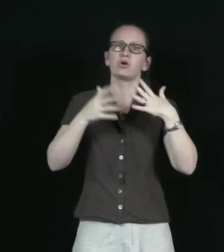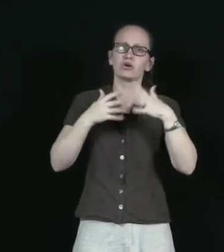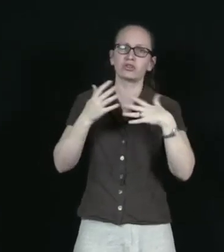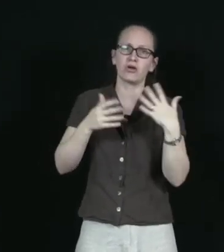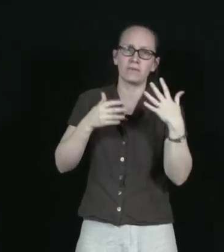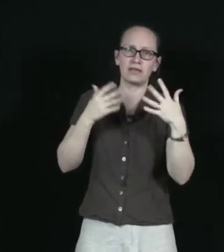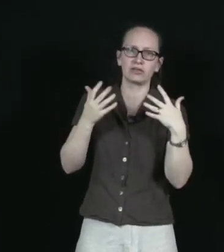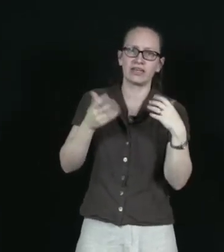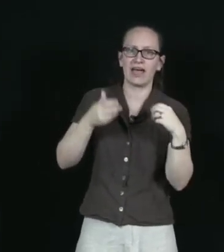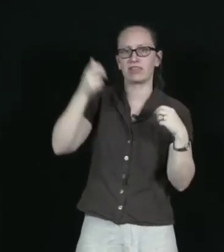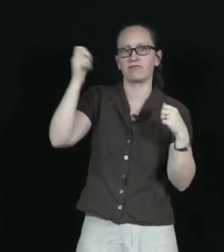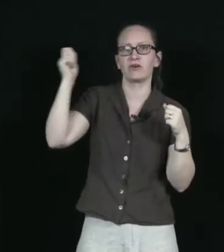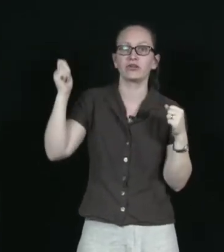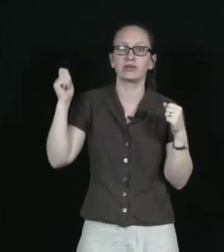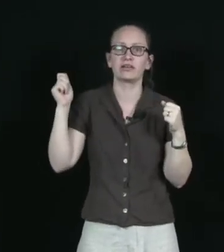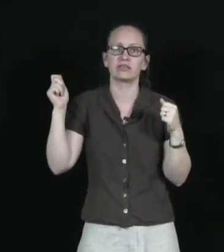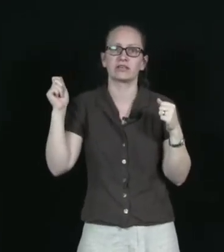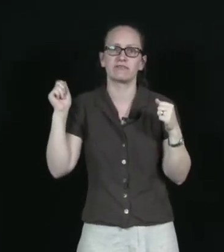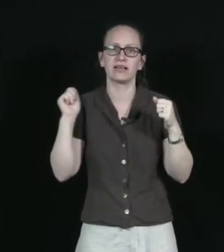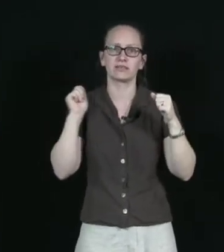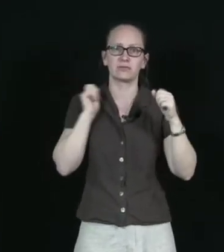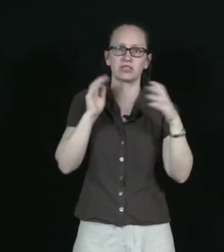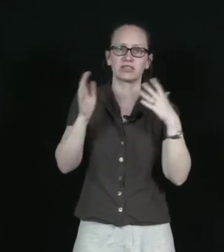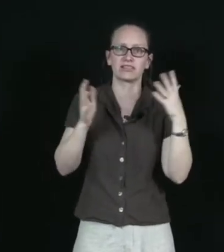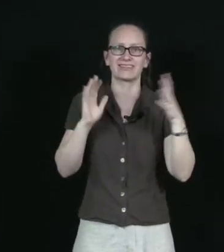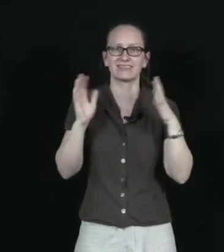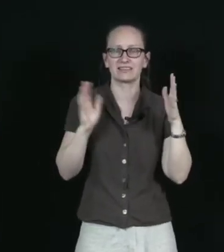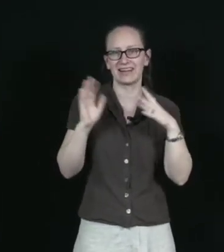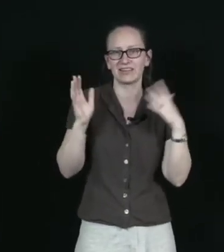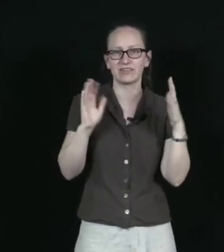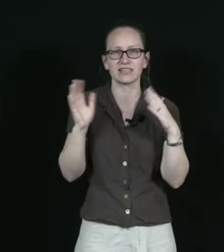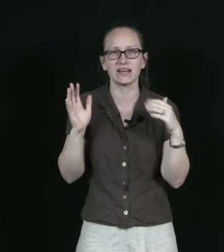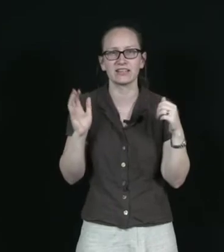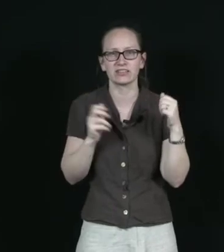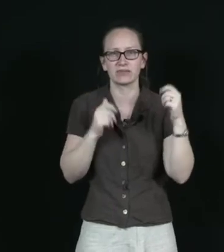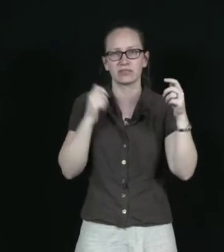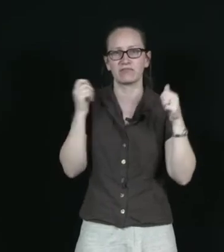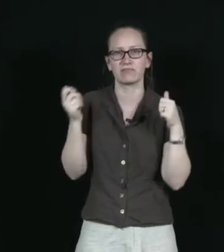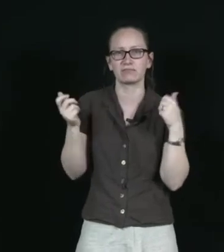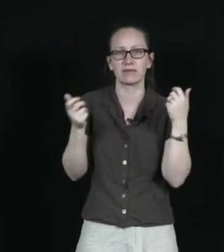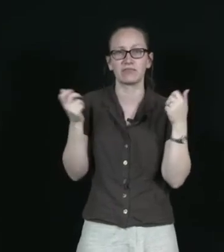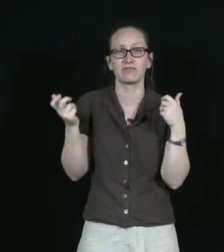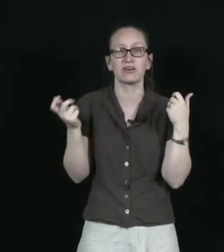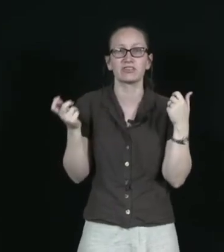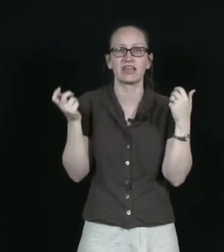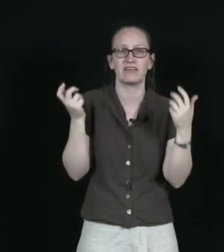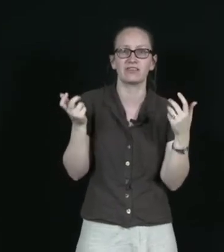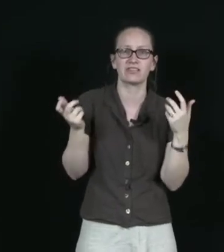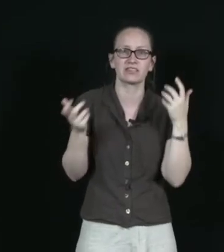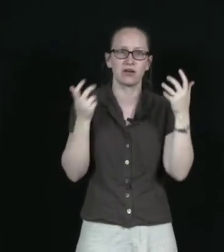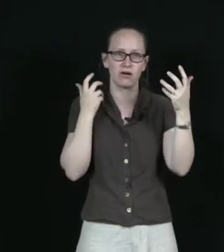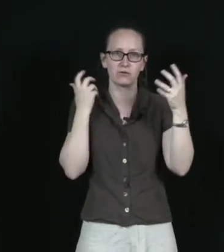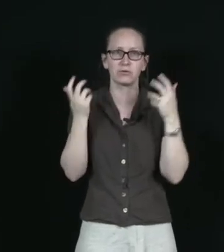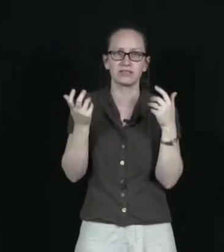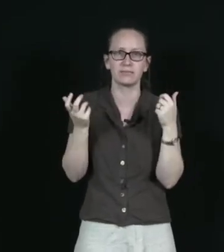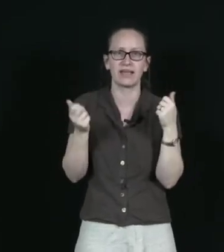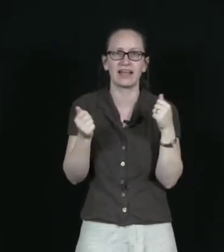we'll also be looking at the photoelectric effect, which is kind of exciting because it was some of the first evidence of quantum